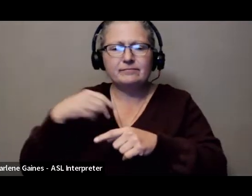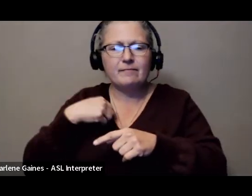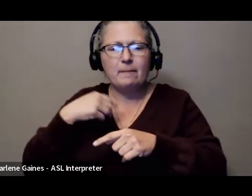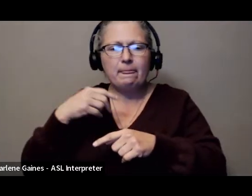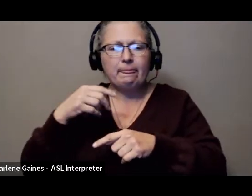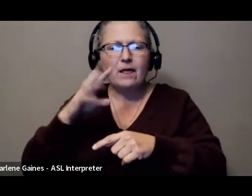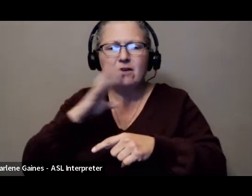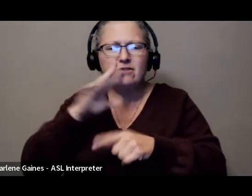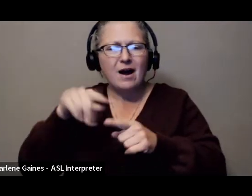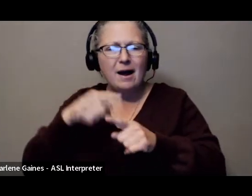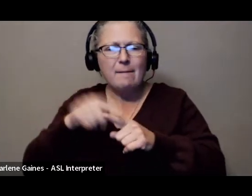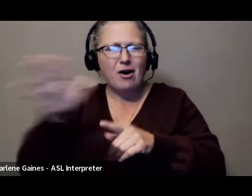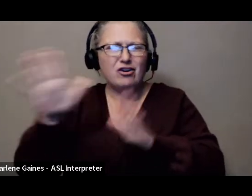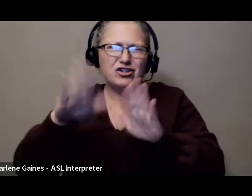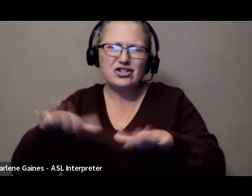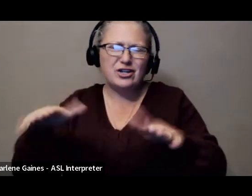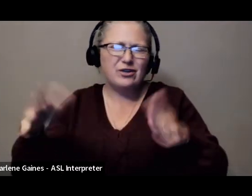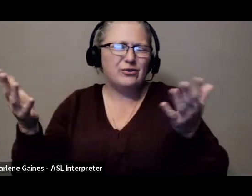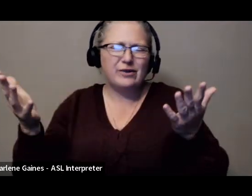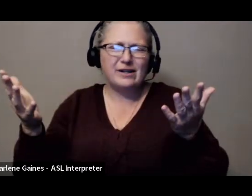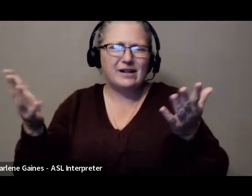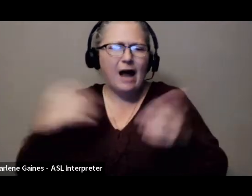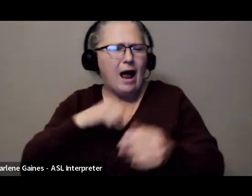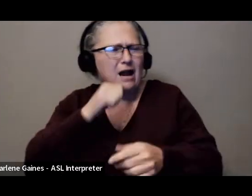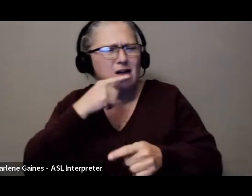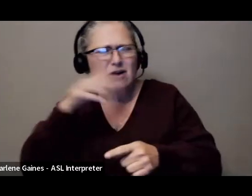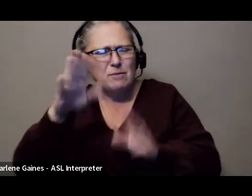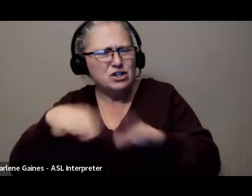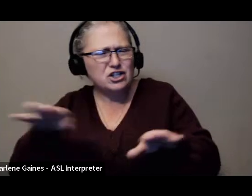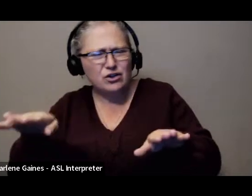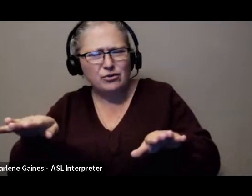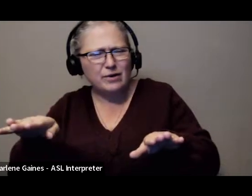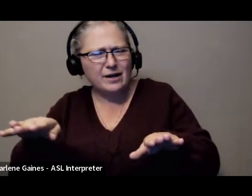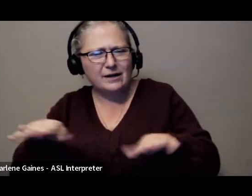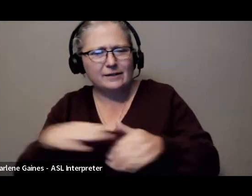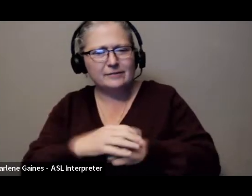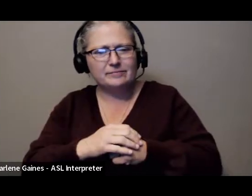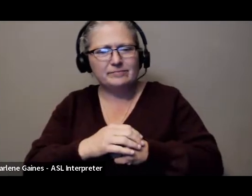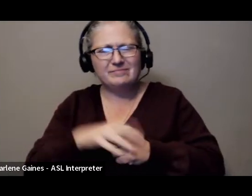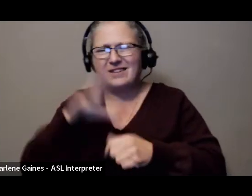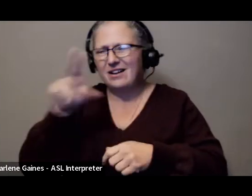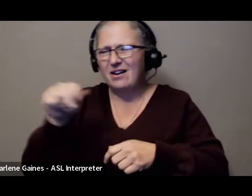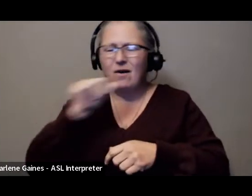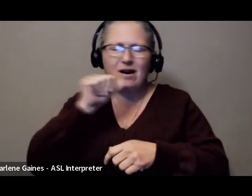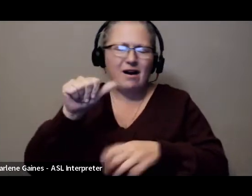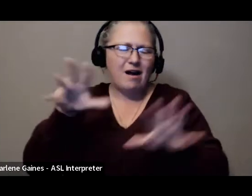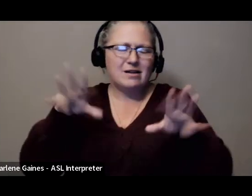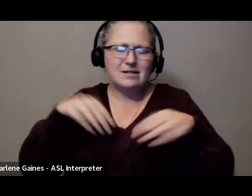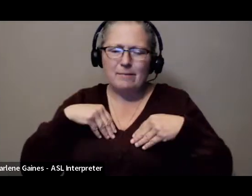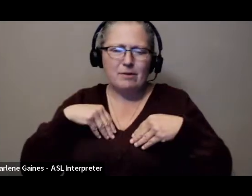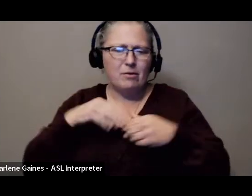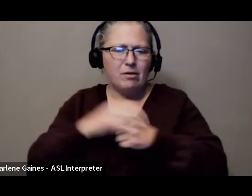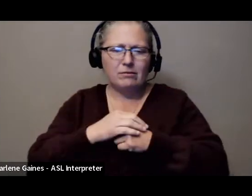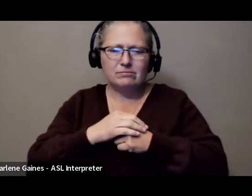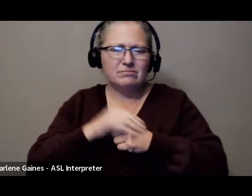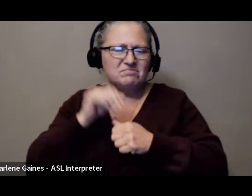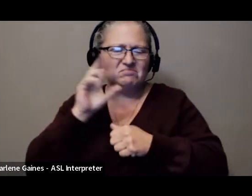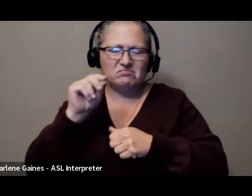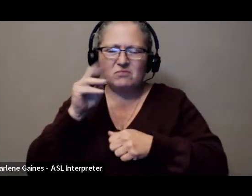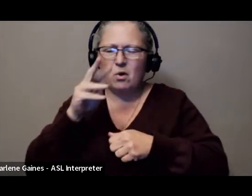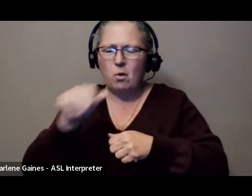They're okay. talking about her children. Come And on. not about our children. No, that is not acceptable. No